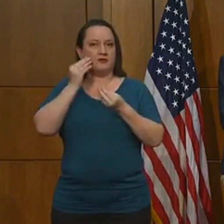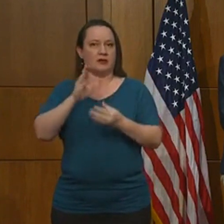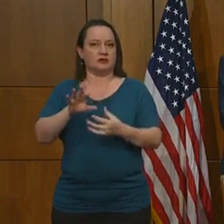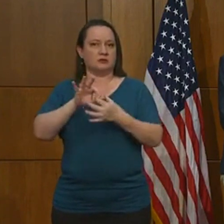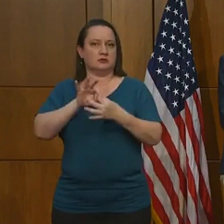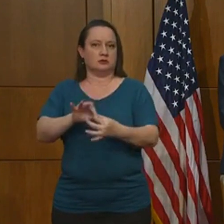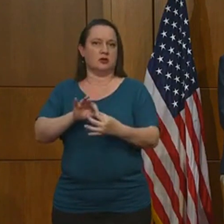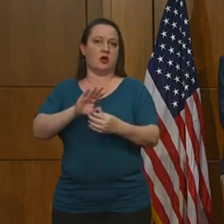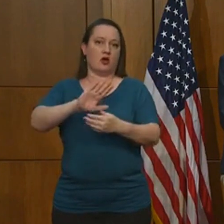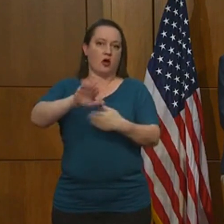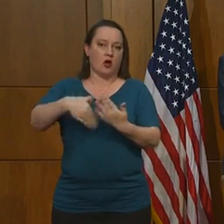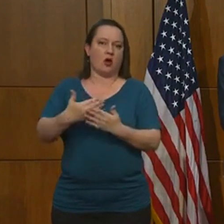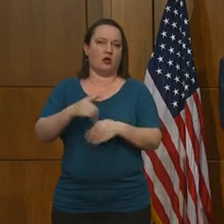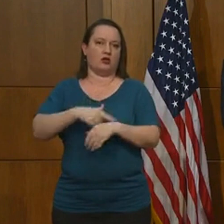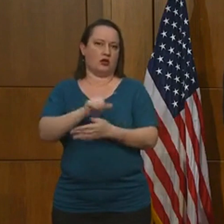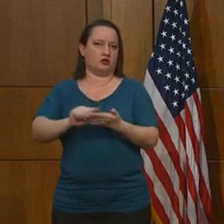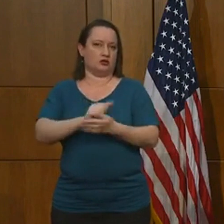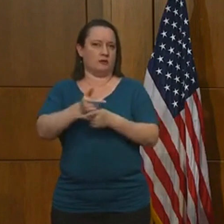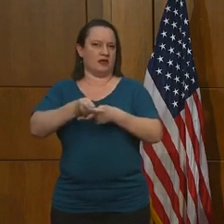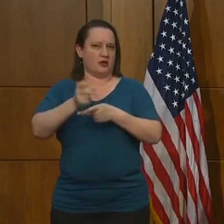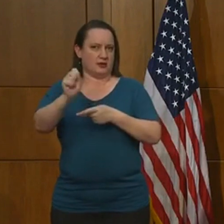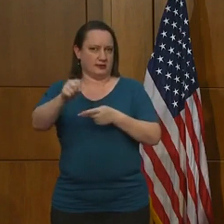our progress in general.